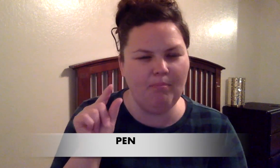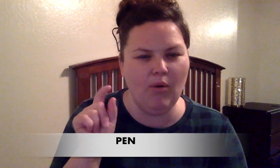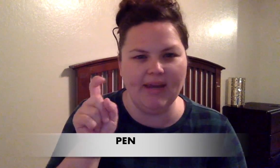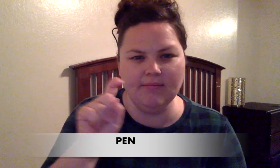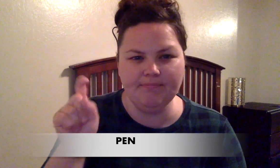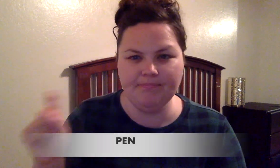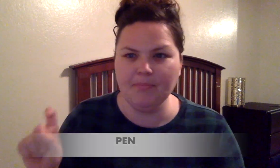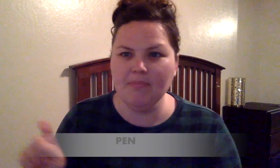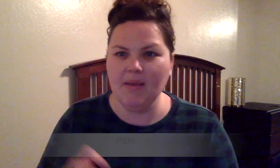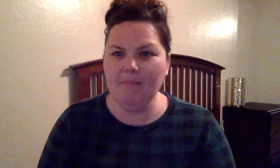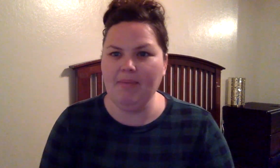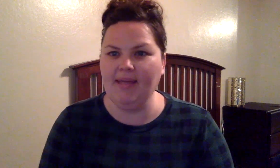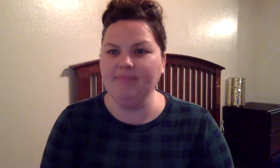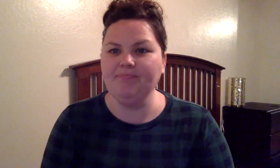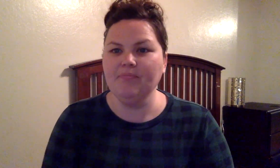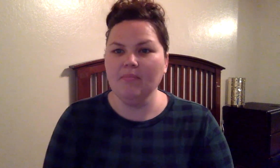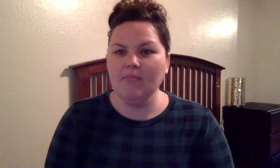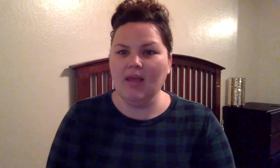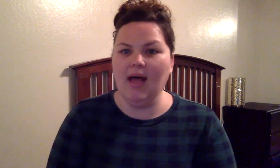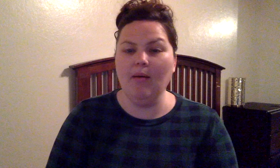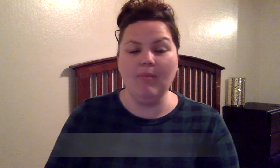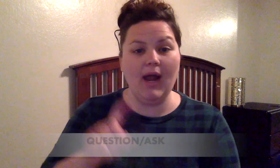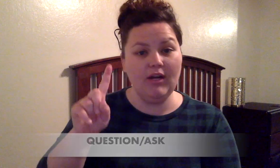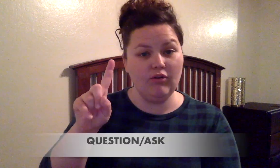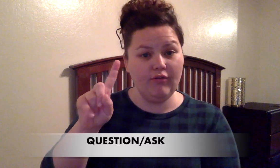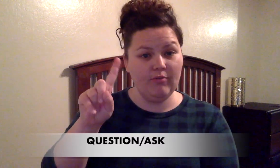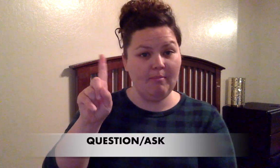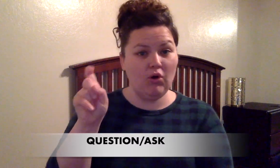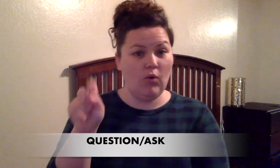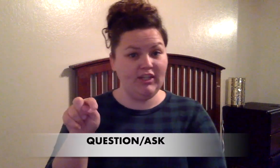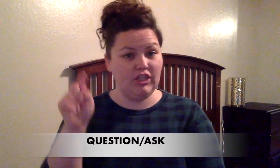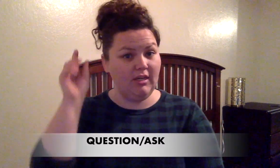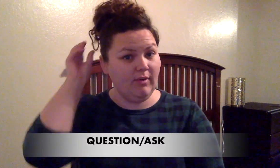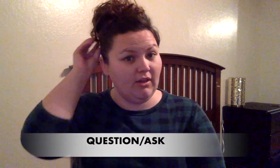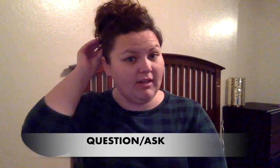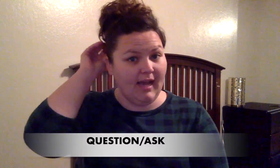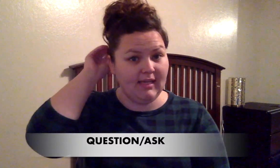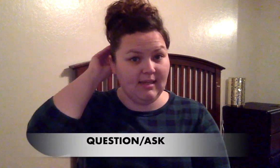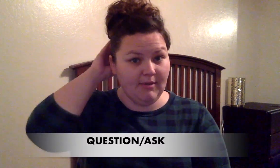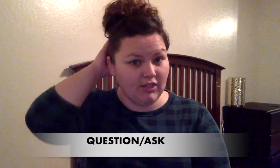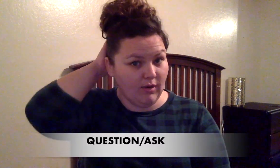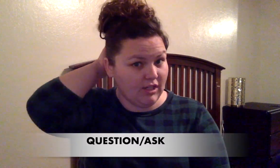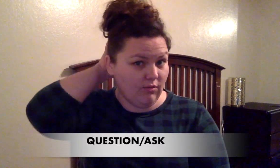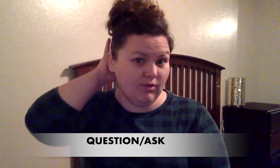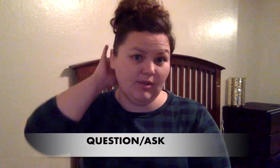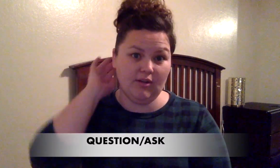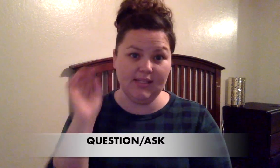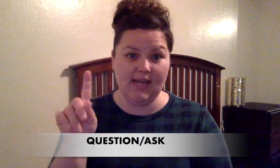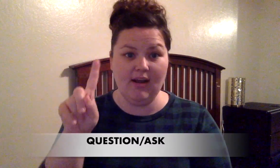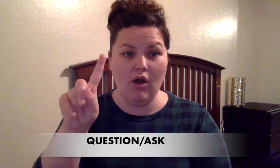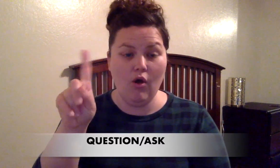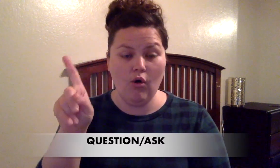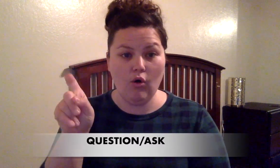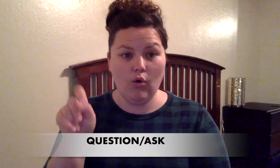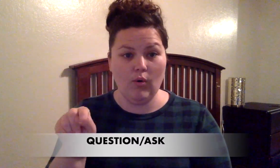point. Pen. I don't know if you remember question. We learned that in WH question words. We learned the sign